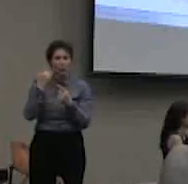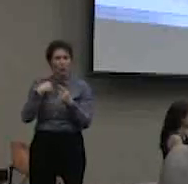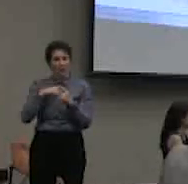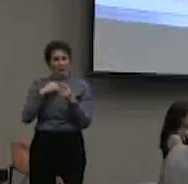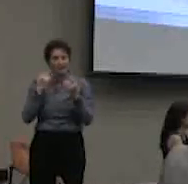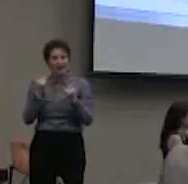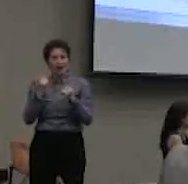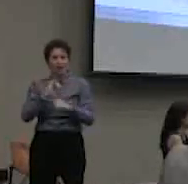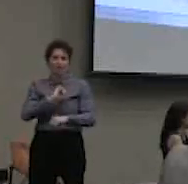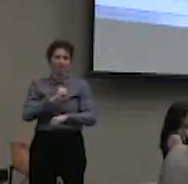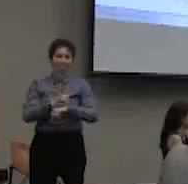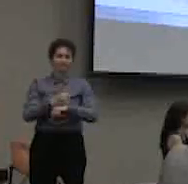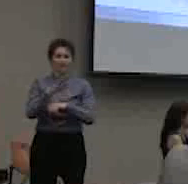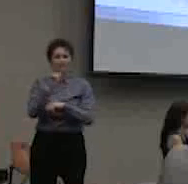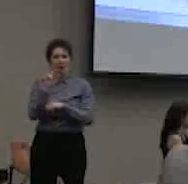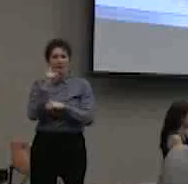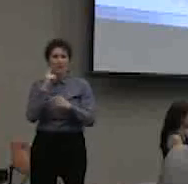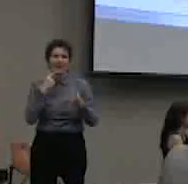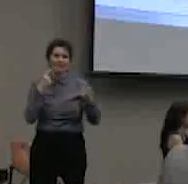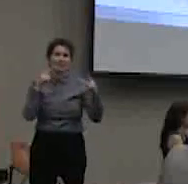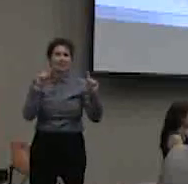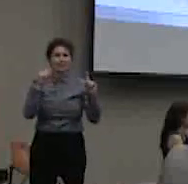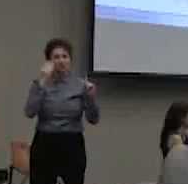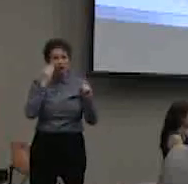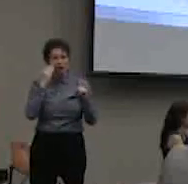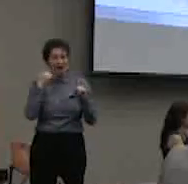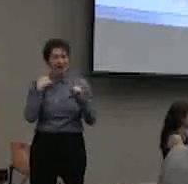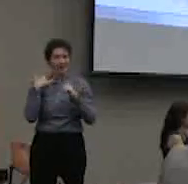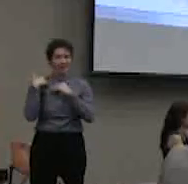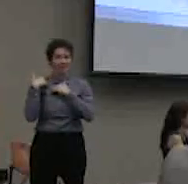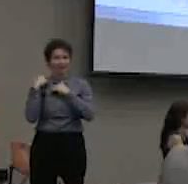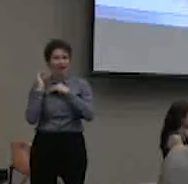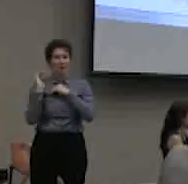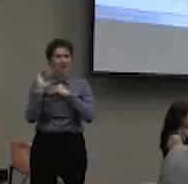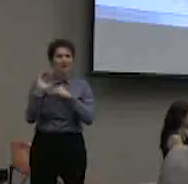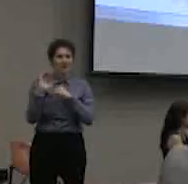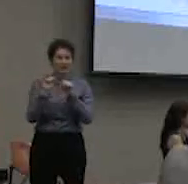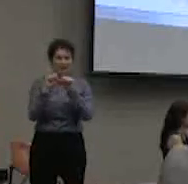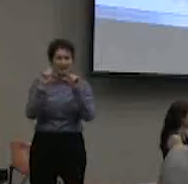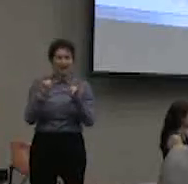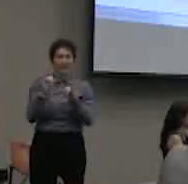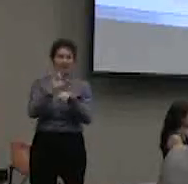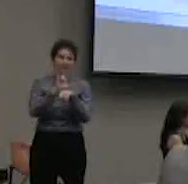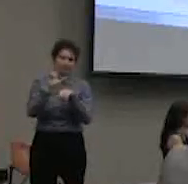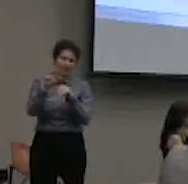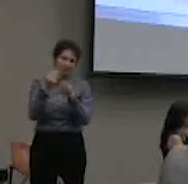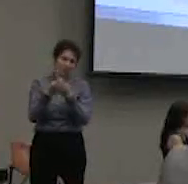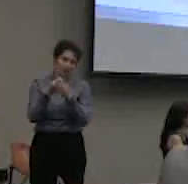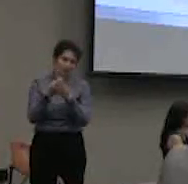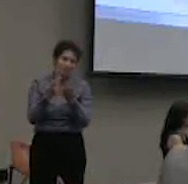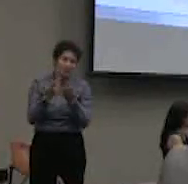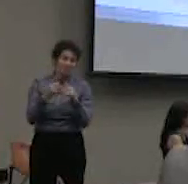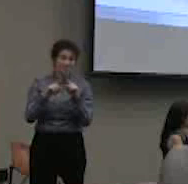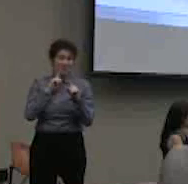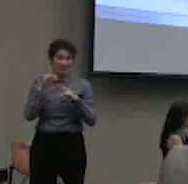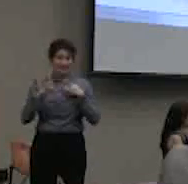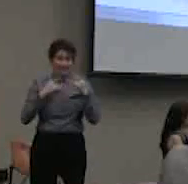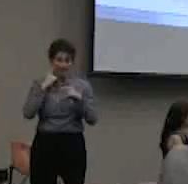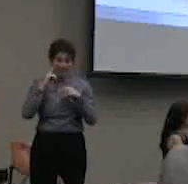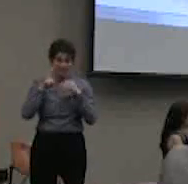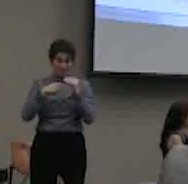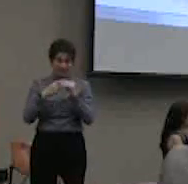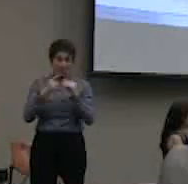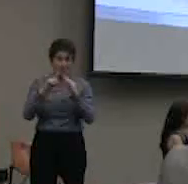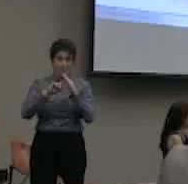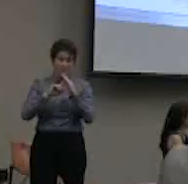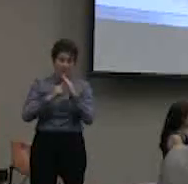defining the bar for excellence, running the accountability system, and allocating the dollars. I think what is so exciting to me about Ready Start, among other